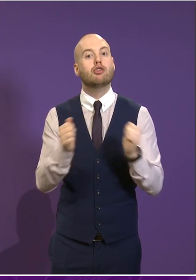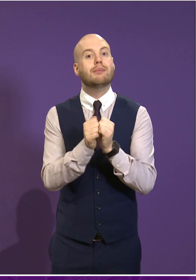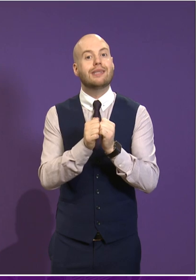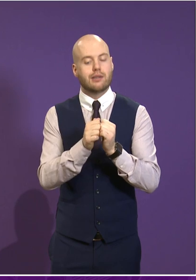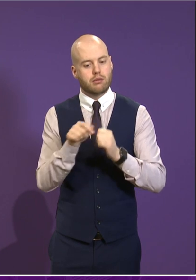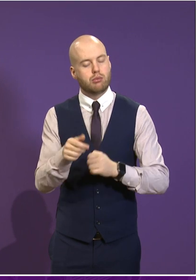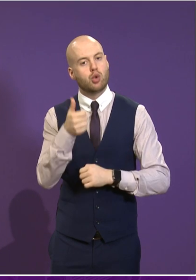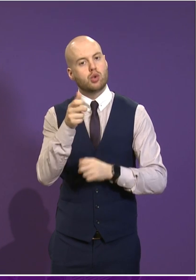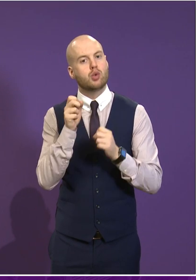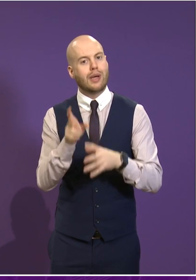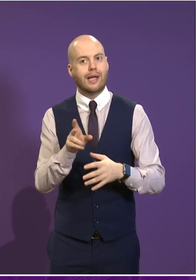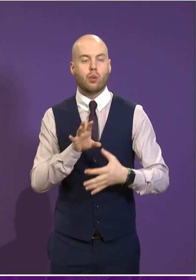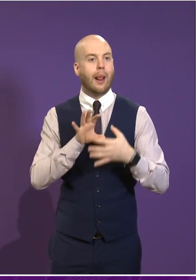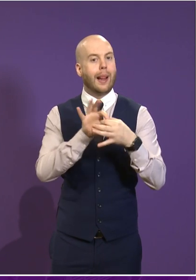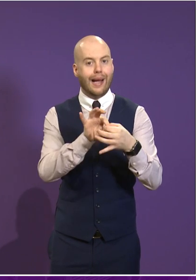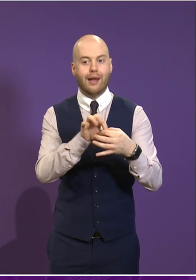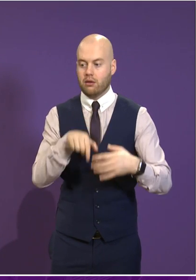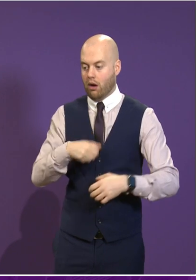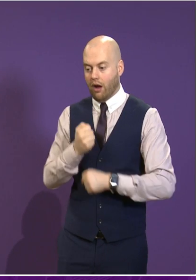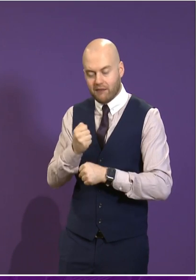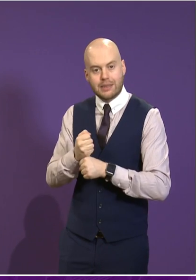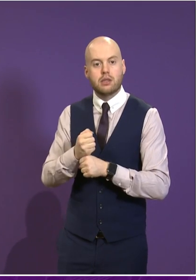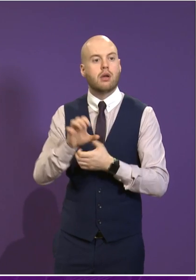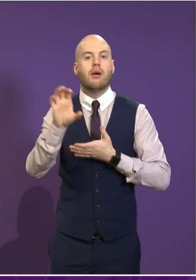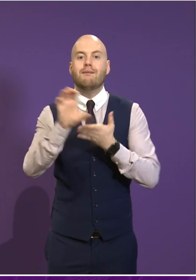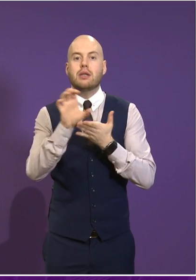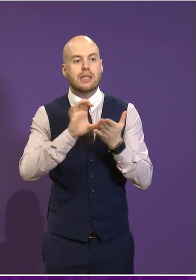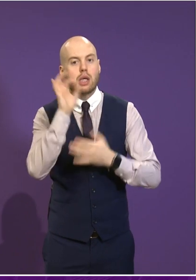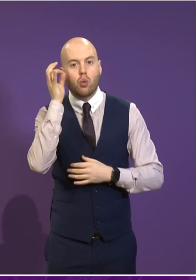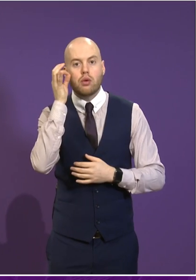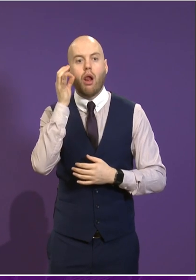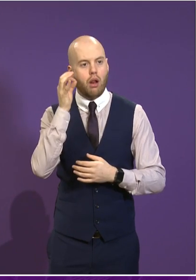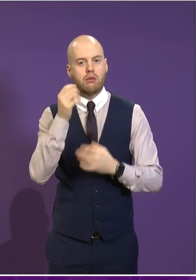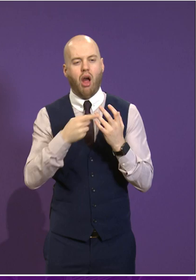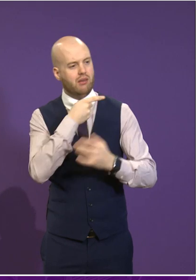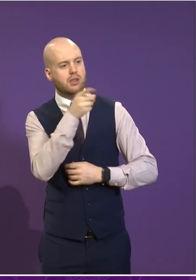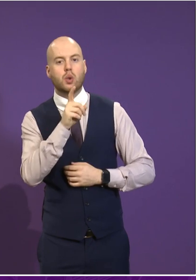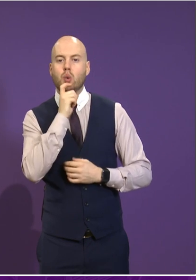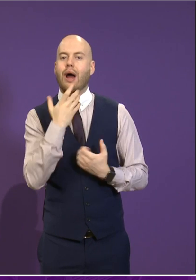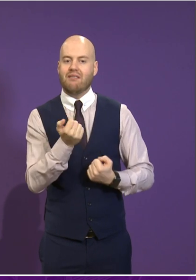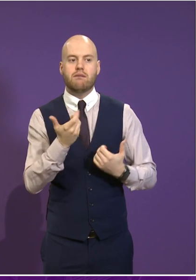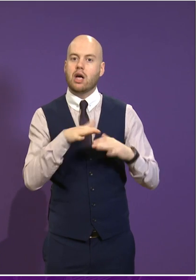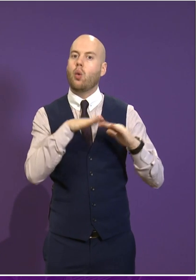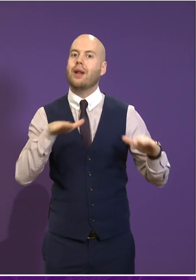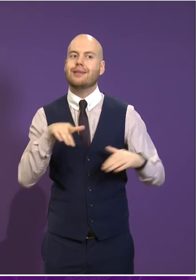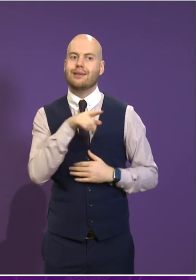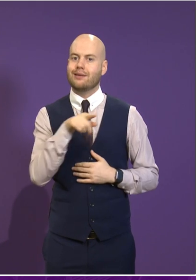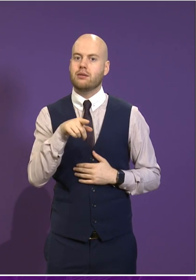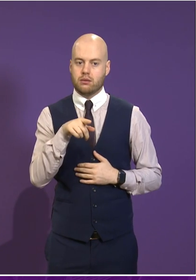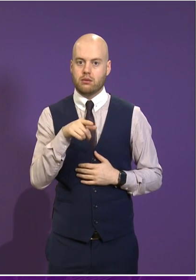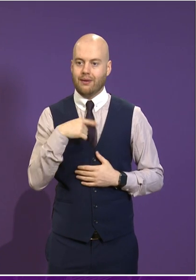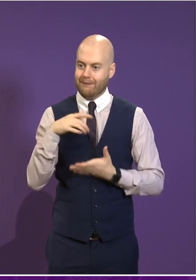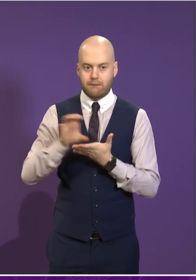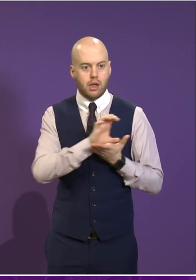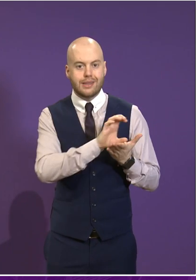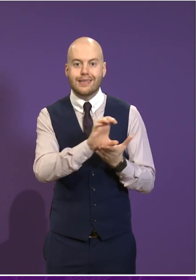the shared priorities that government, the Funding Council and others have on equalities and other things with the